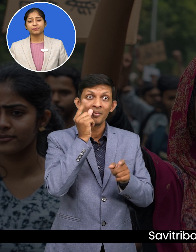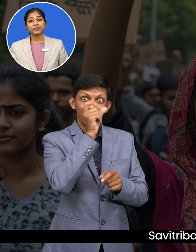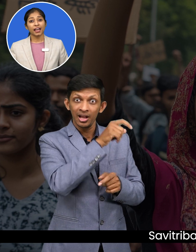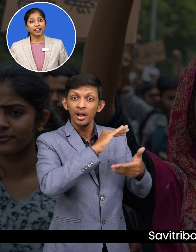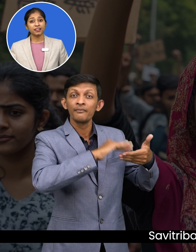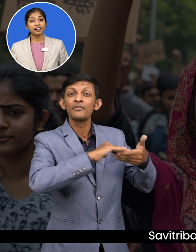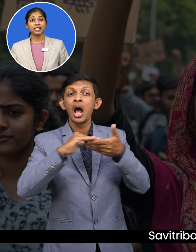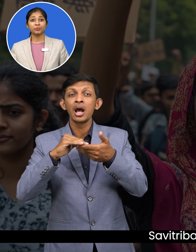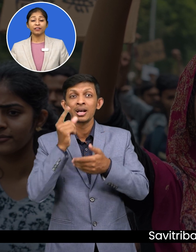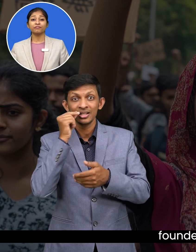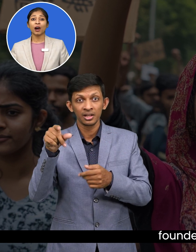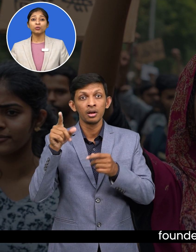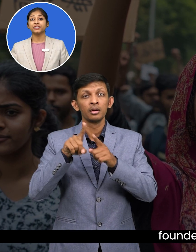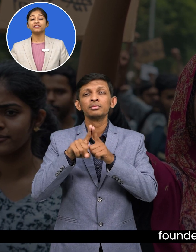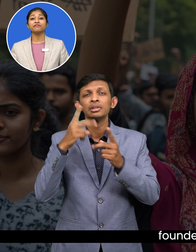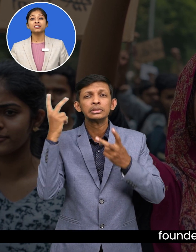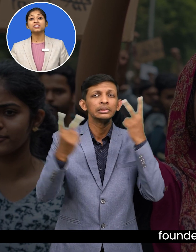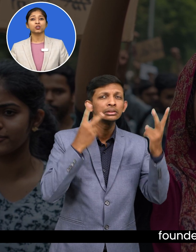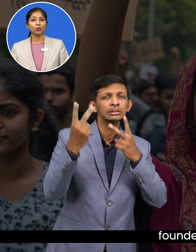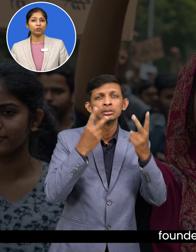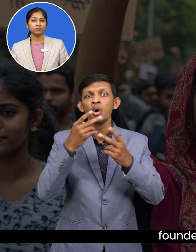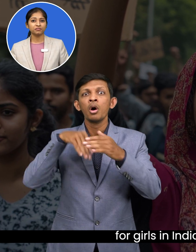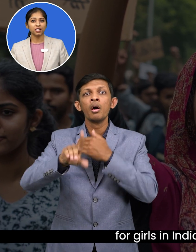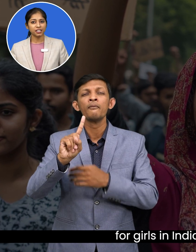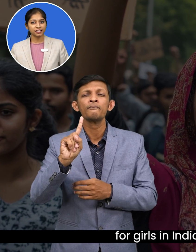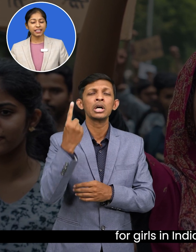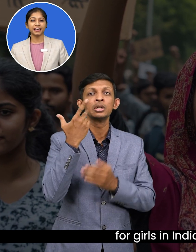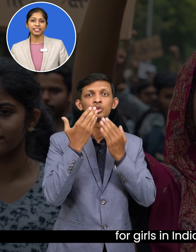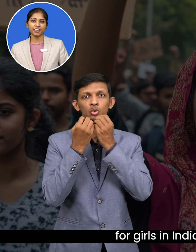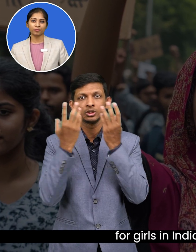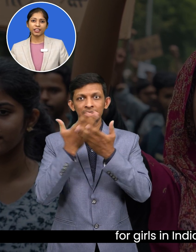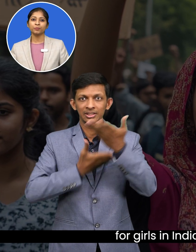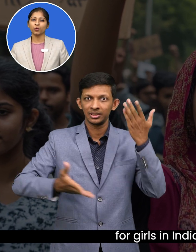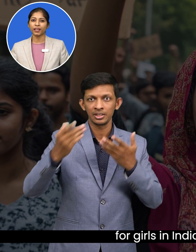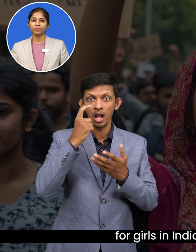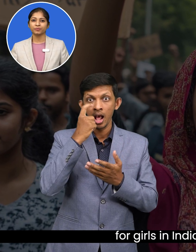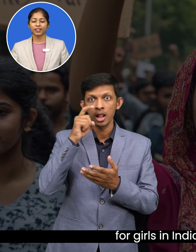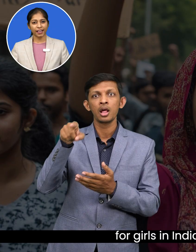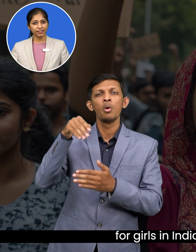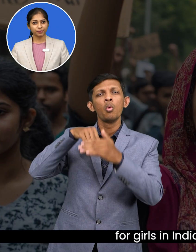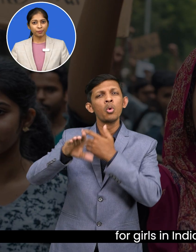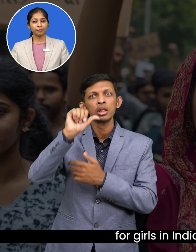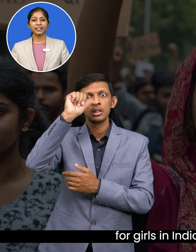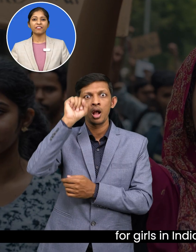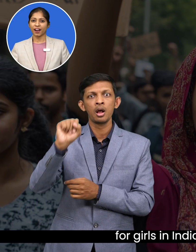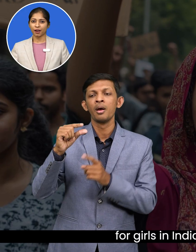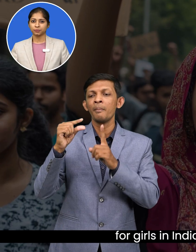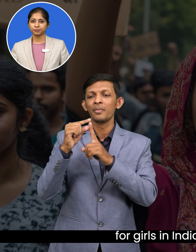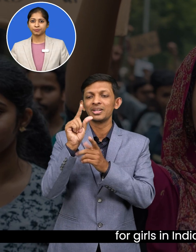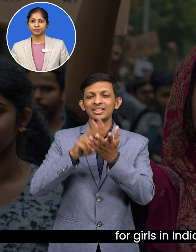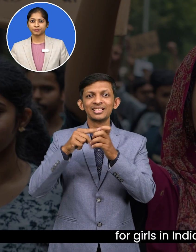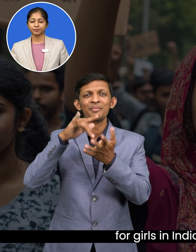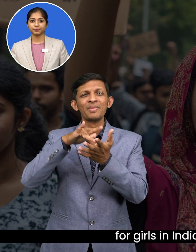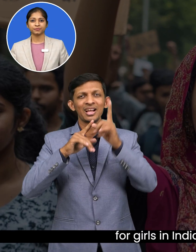Savitribai and her husband founded the first school for girls in India in Pune at Bidewada.